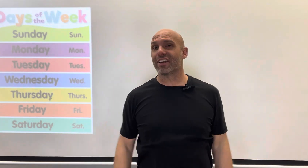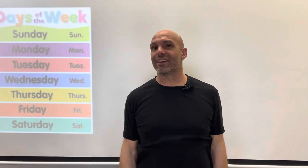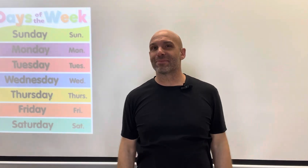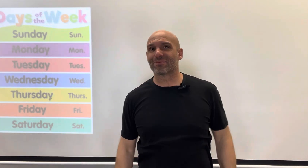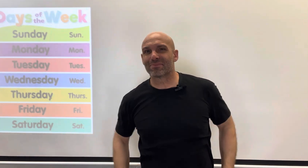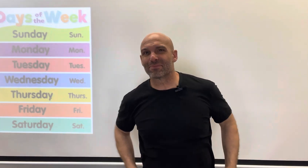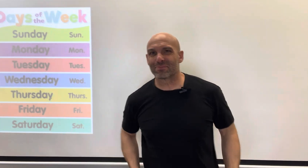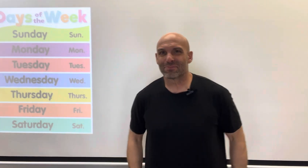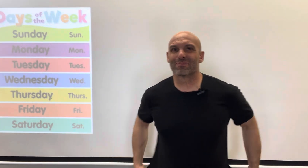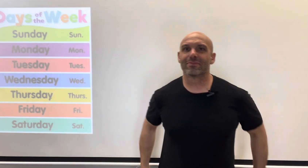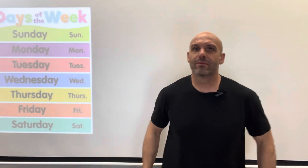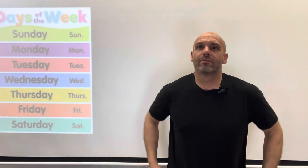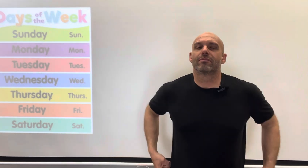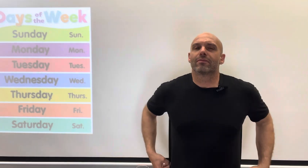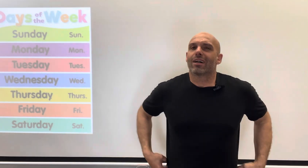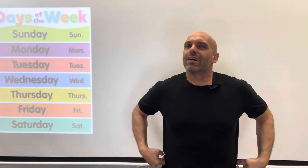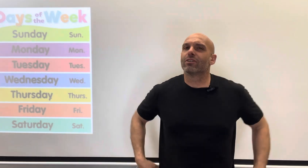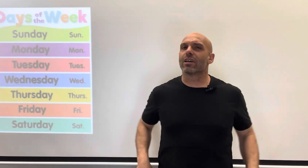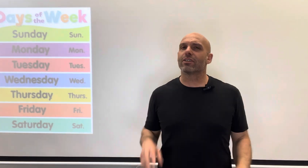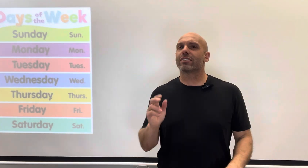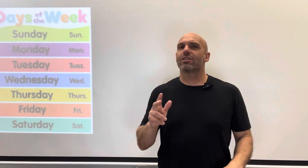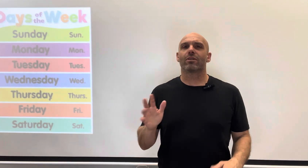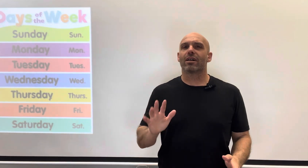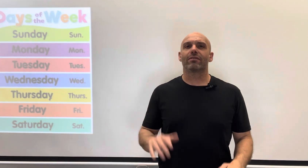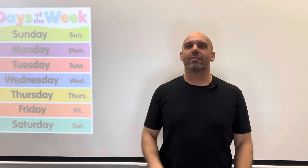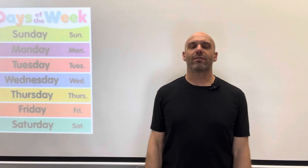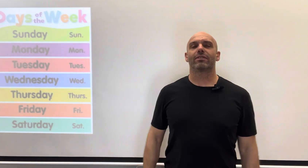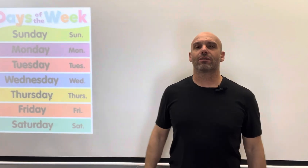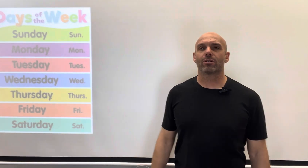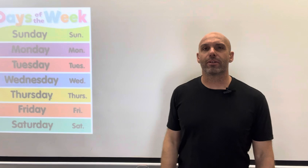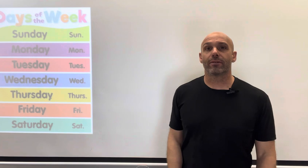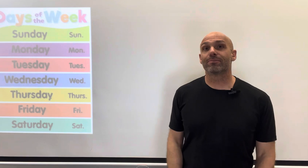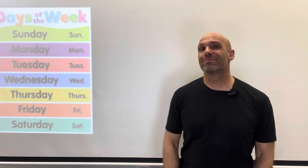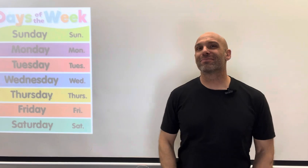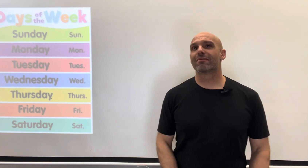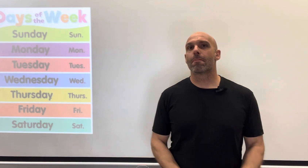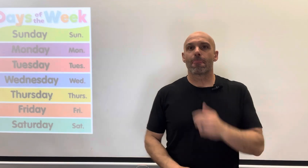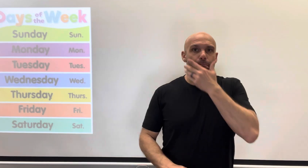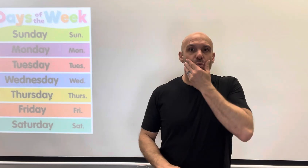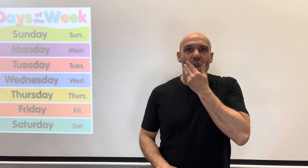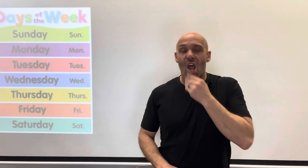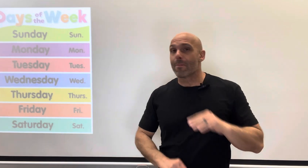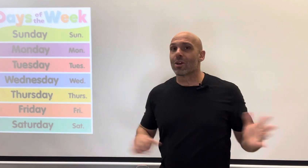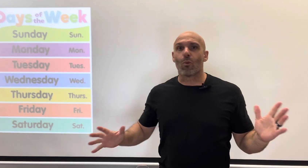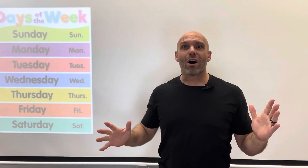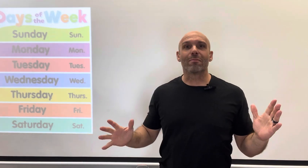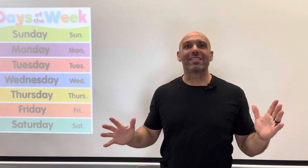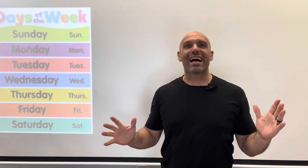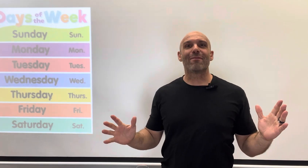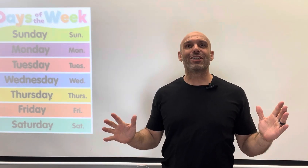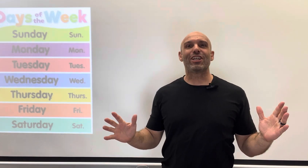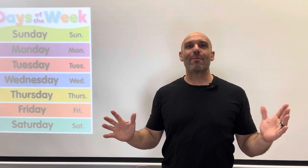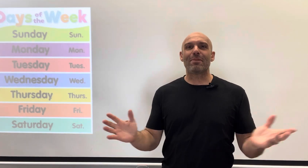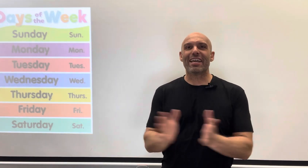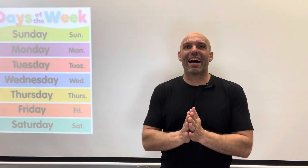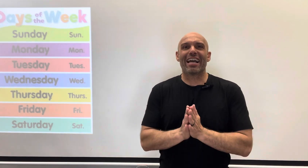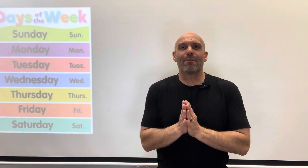here. Those other signs we're not supposed to be there. Welcome to Sign with JP. I am your